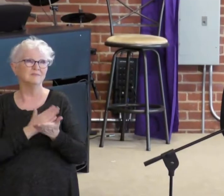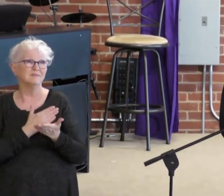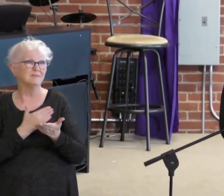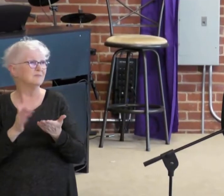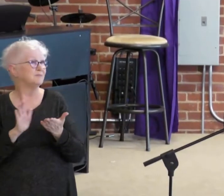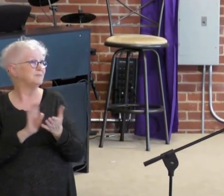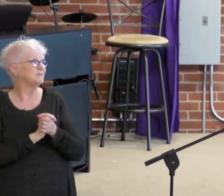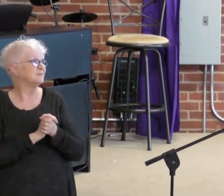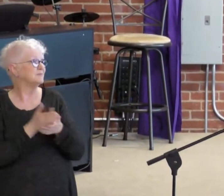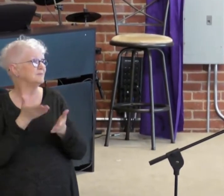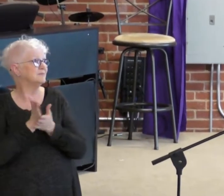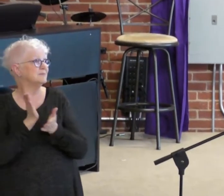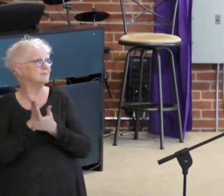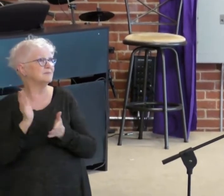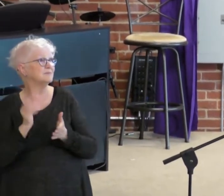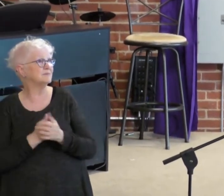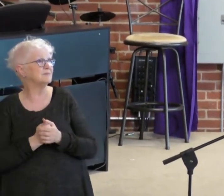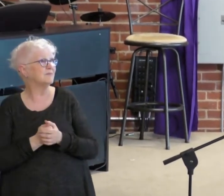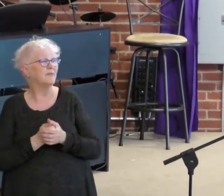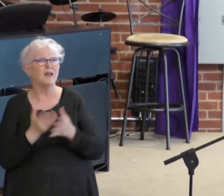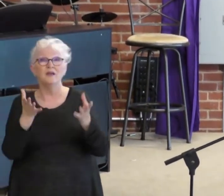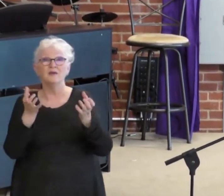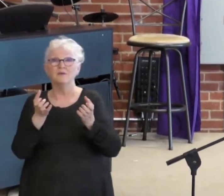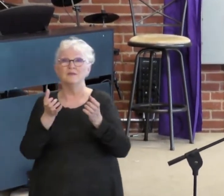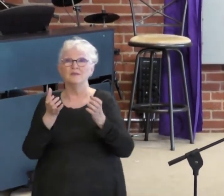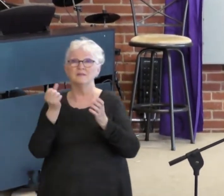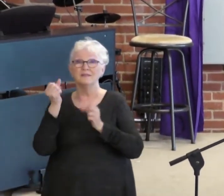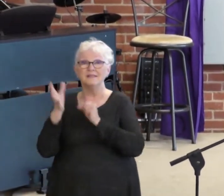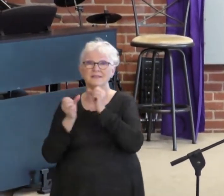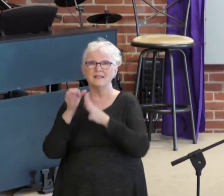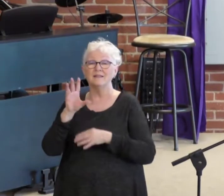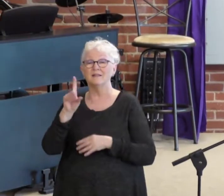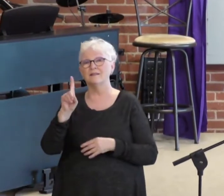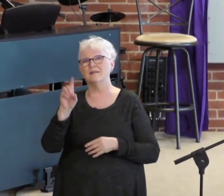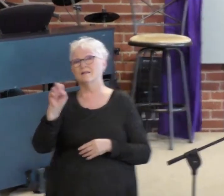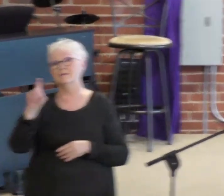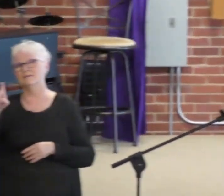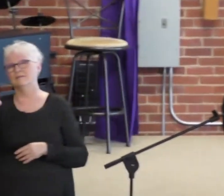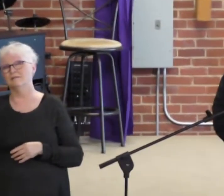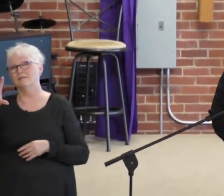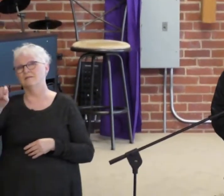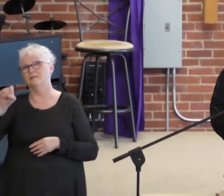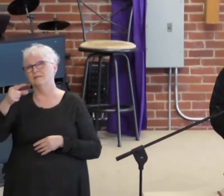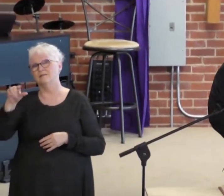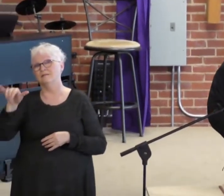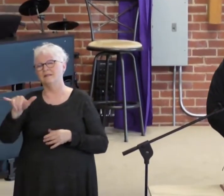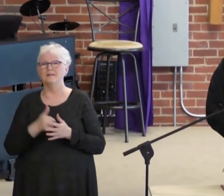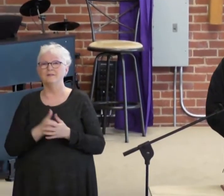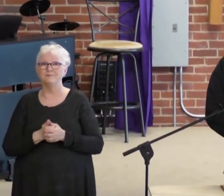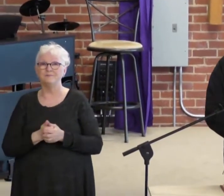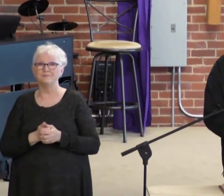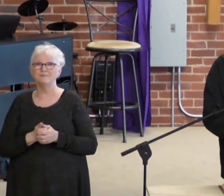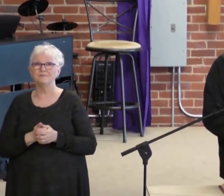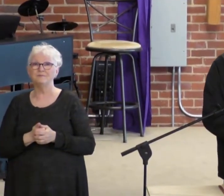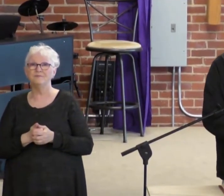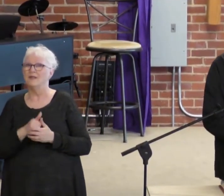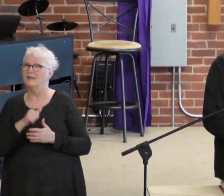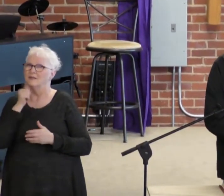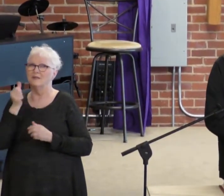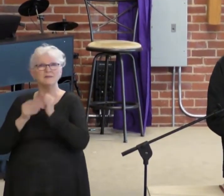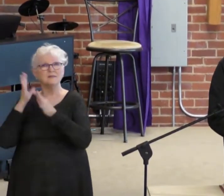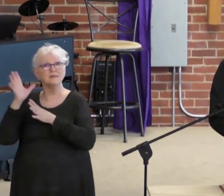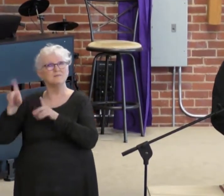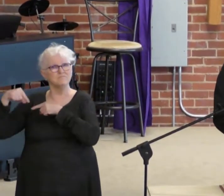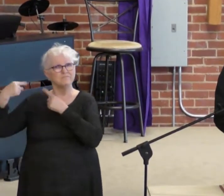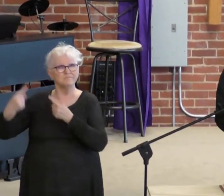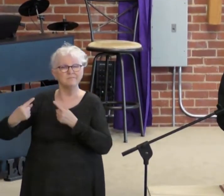All right, we want to sing the doxology. We haven't done this for quite a while, but we want to offer thanks to